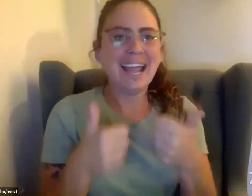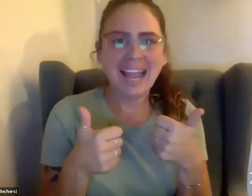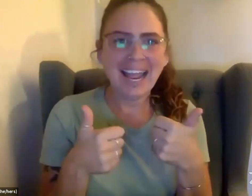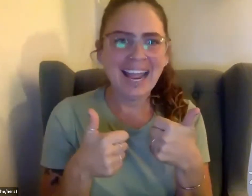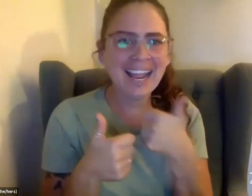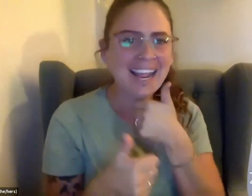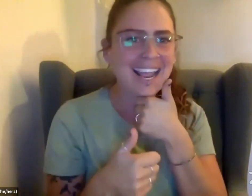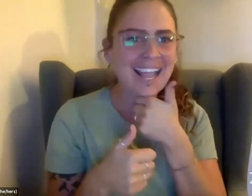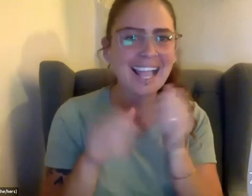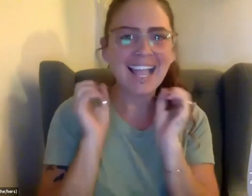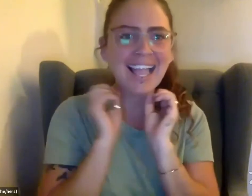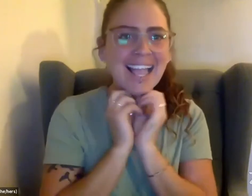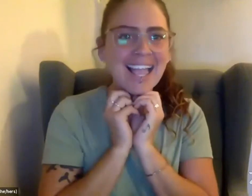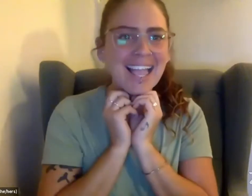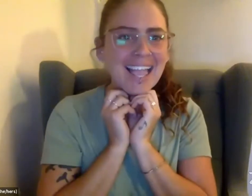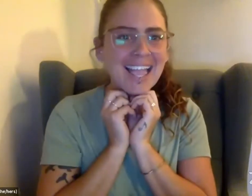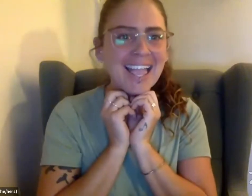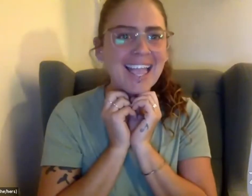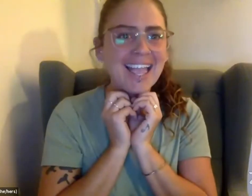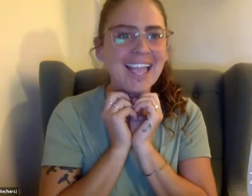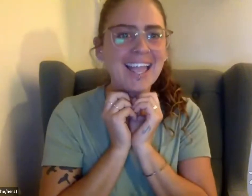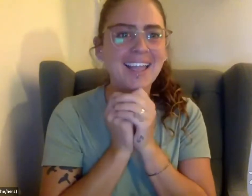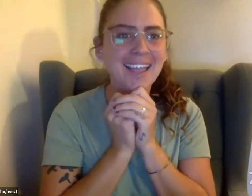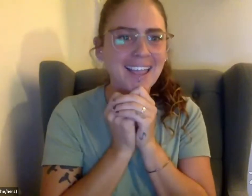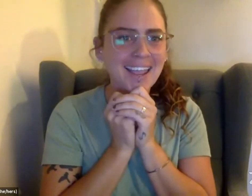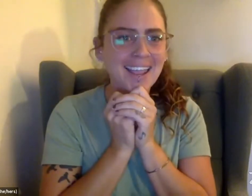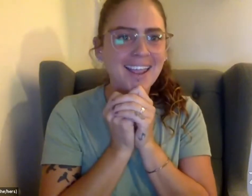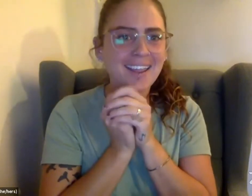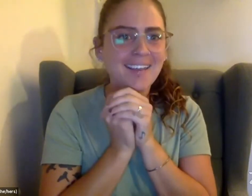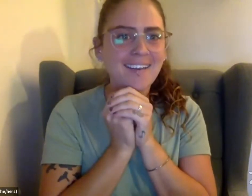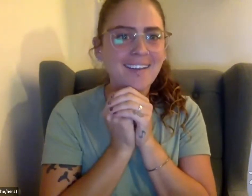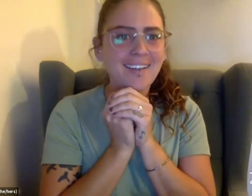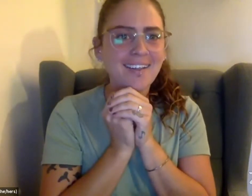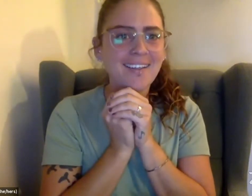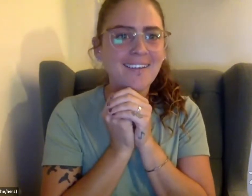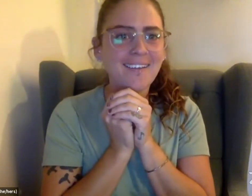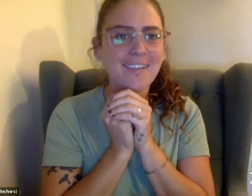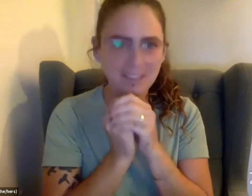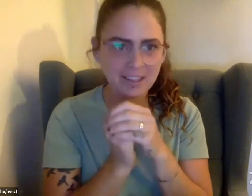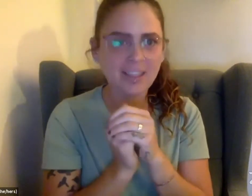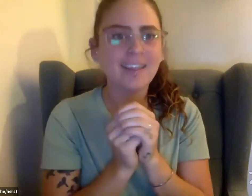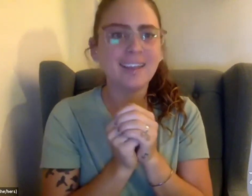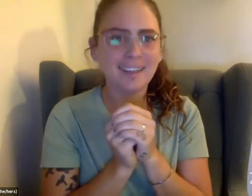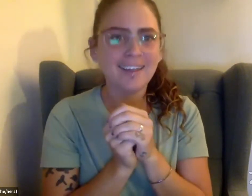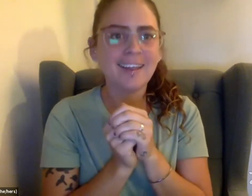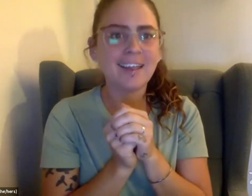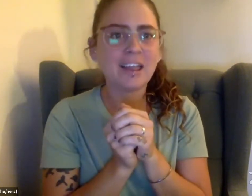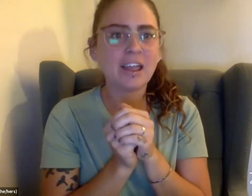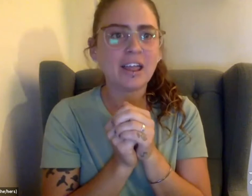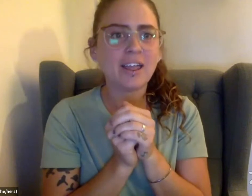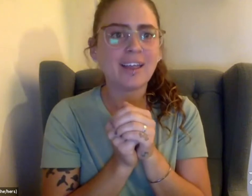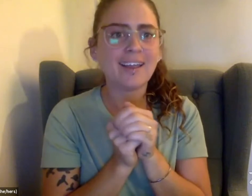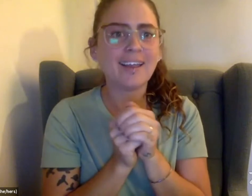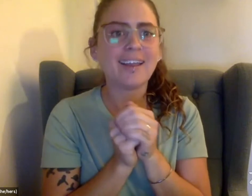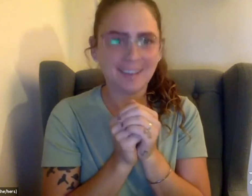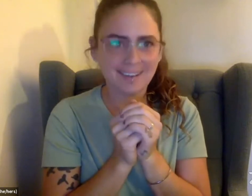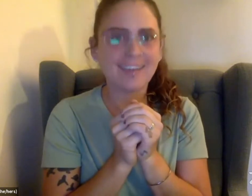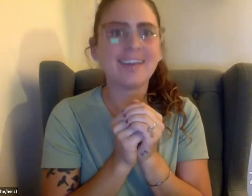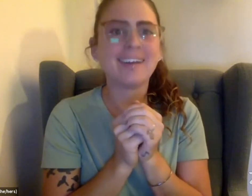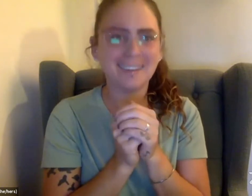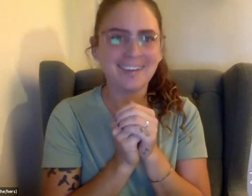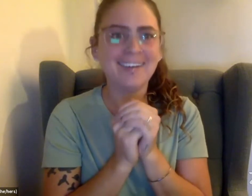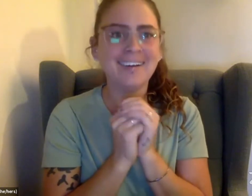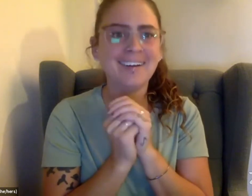before I present my discussion, I would like to emphasize that by mentioning people's names and or making criticizing